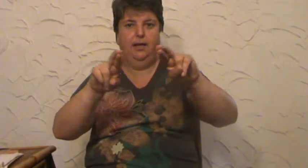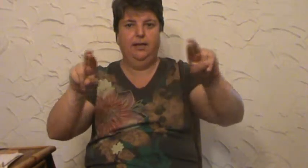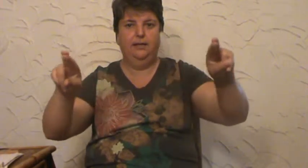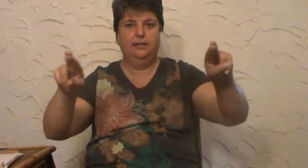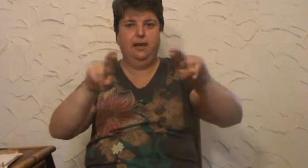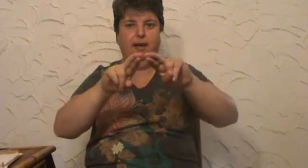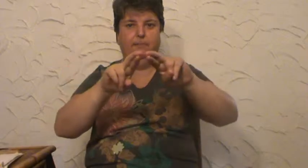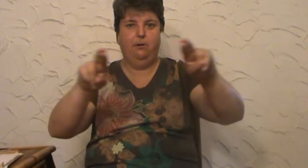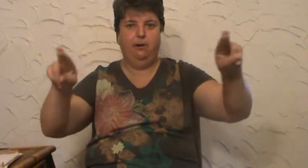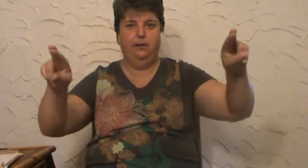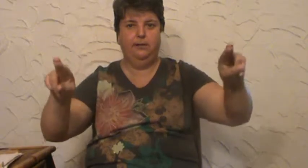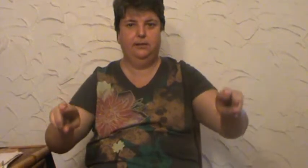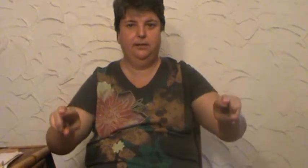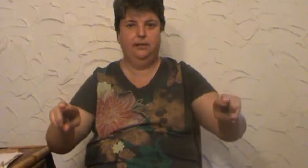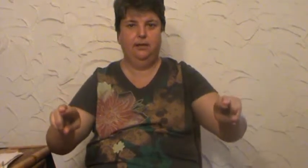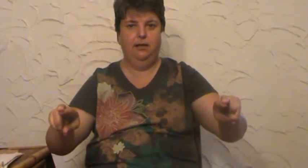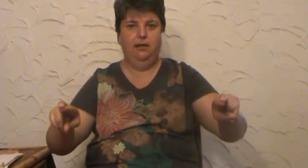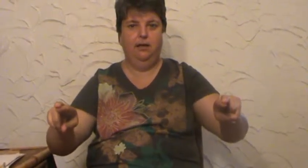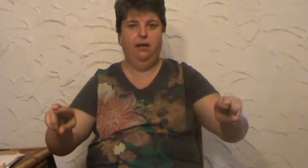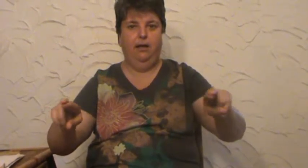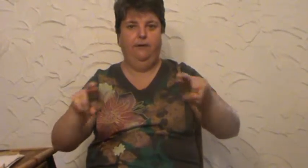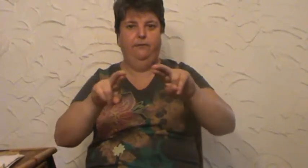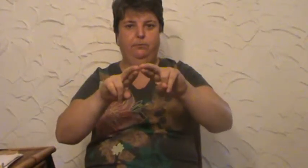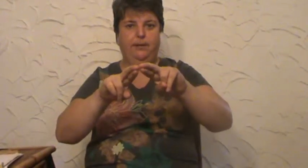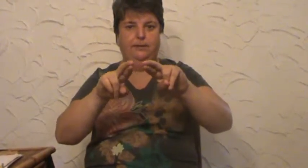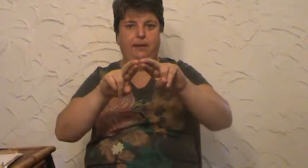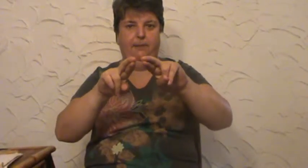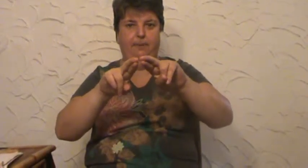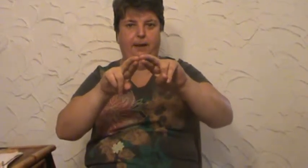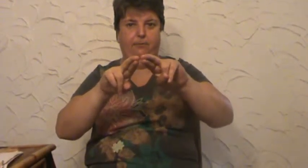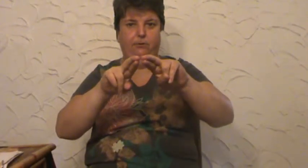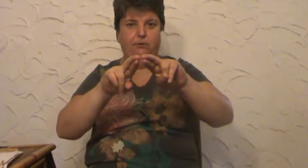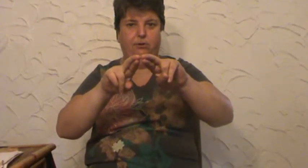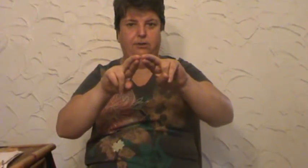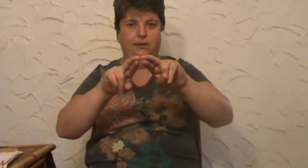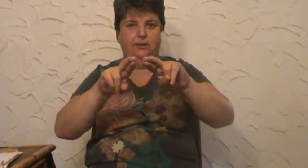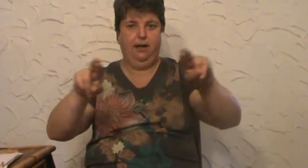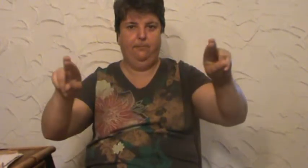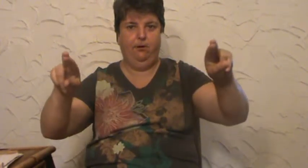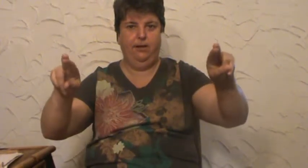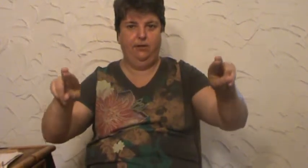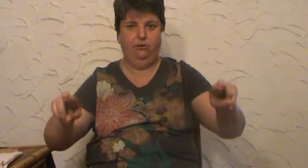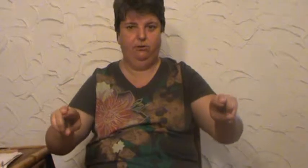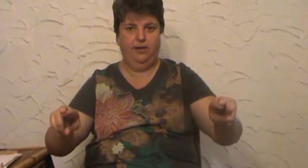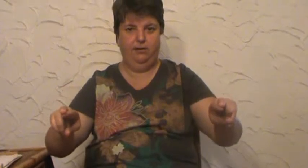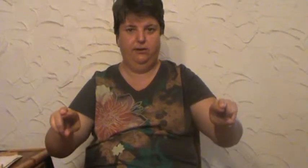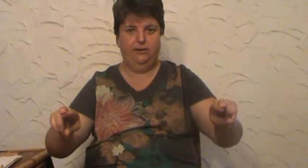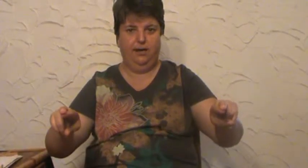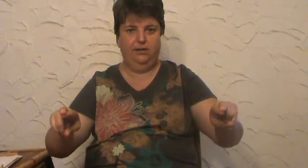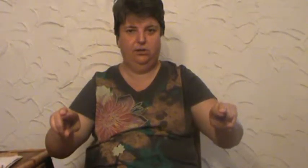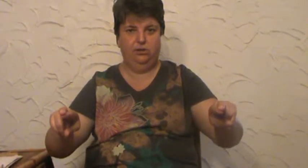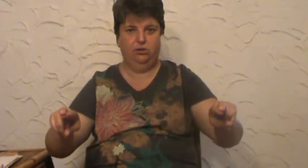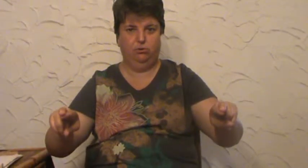outlining the top part of the resume paper. So it's the top part and you go down the sides just a short